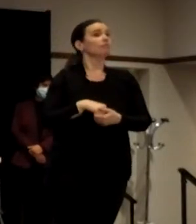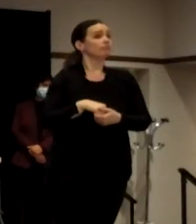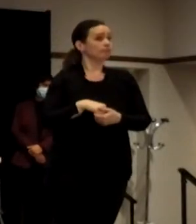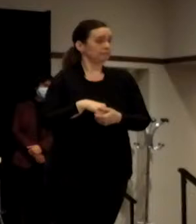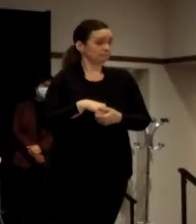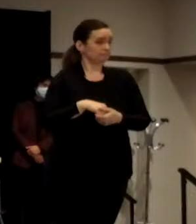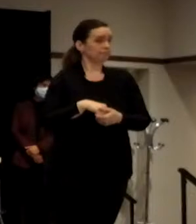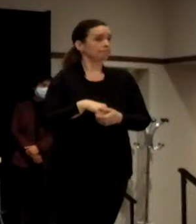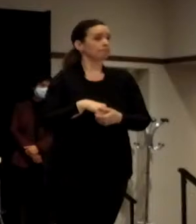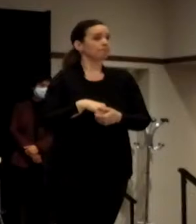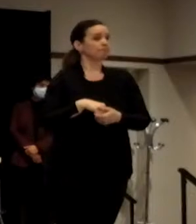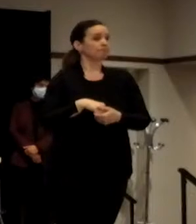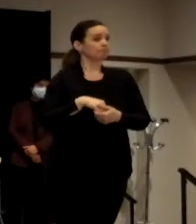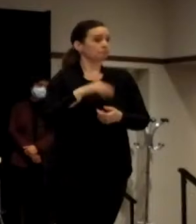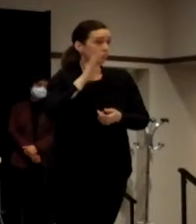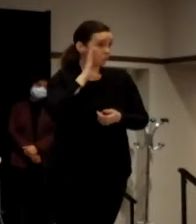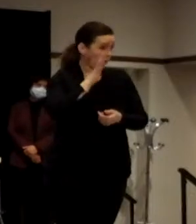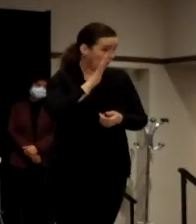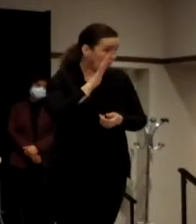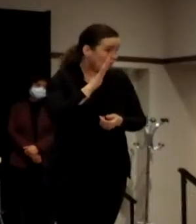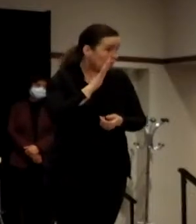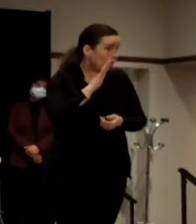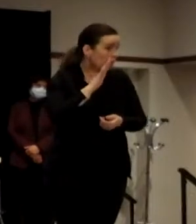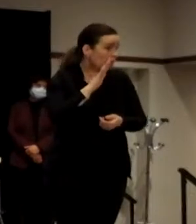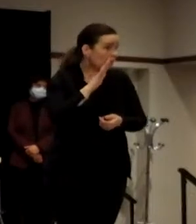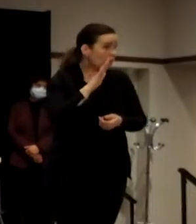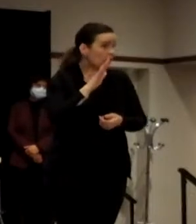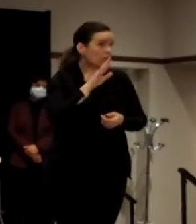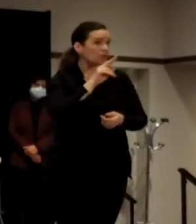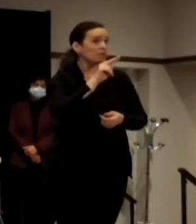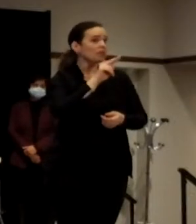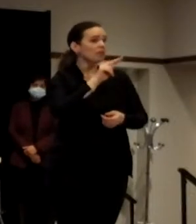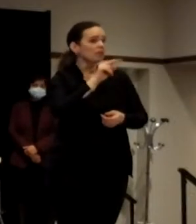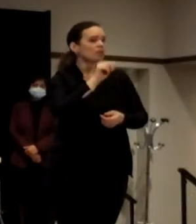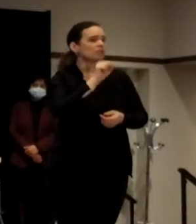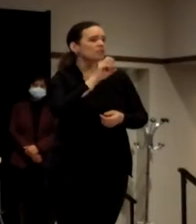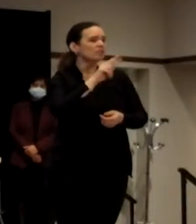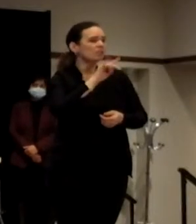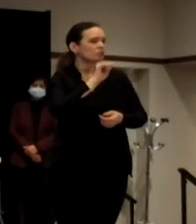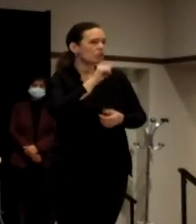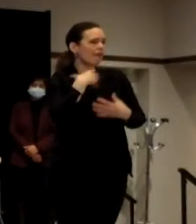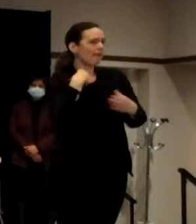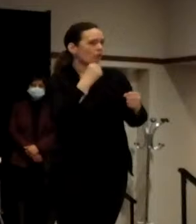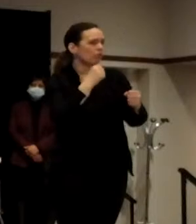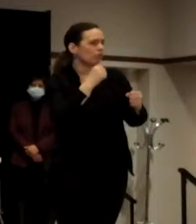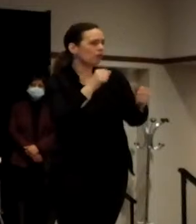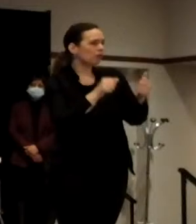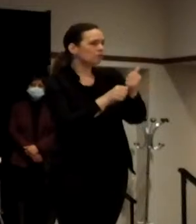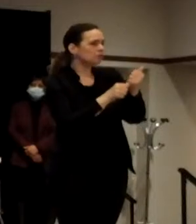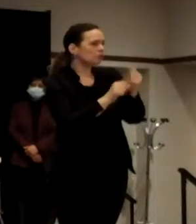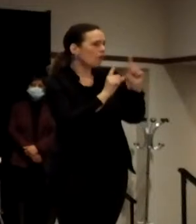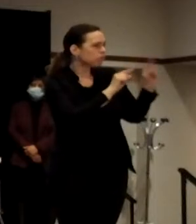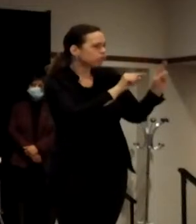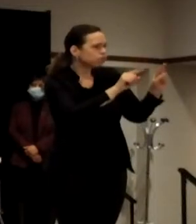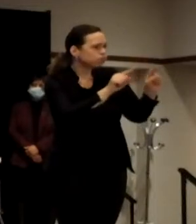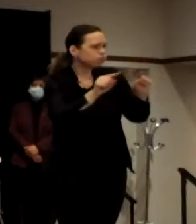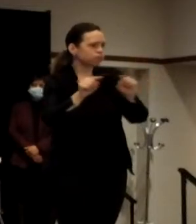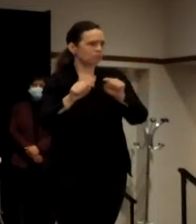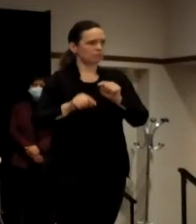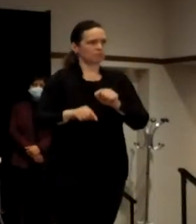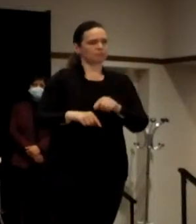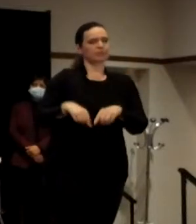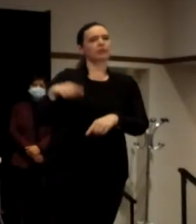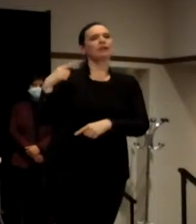And are you gonna work with Nescentia to go into homes or hard to reach? Yeah, so Dr. Gupta is going to work